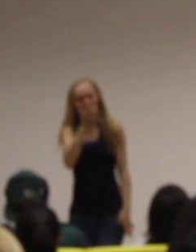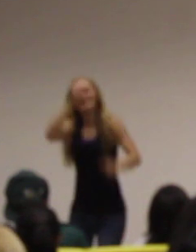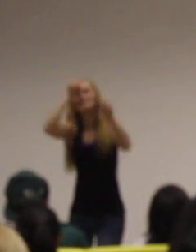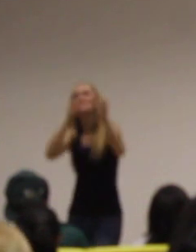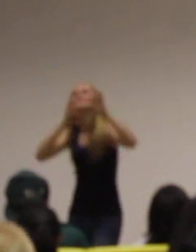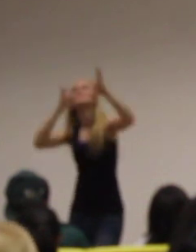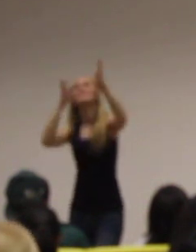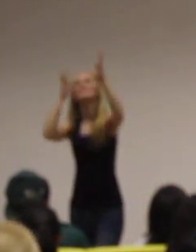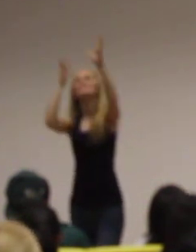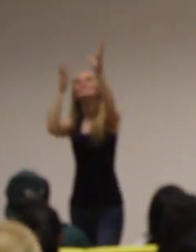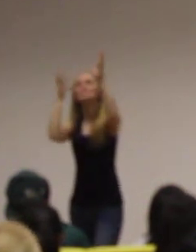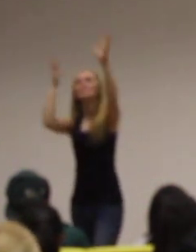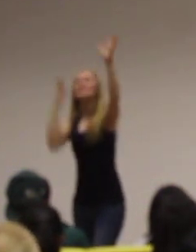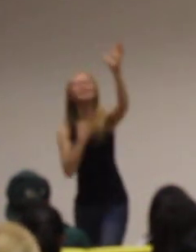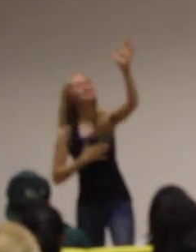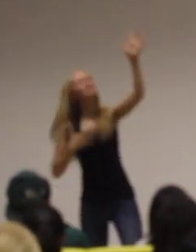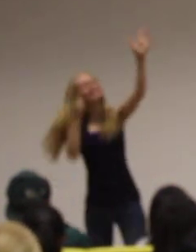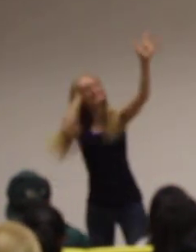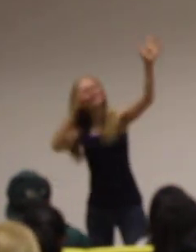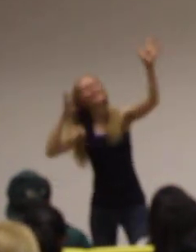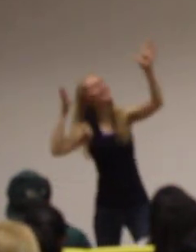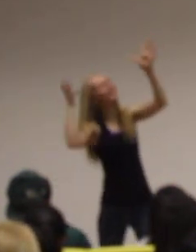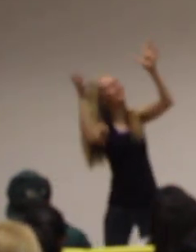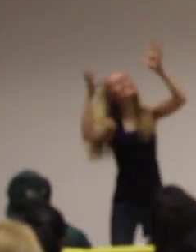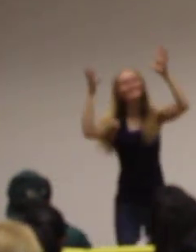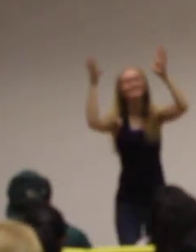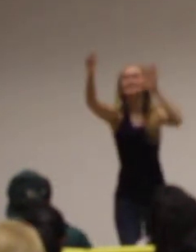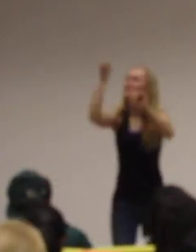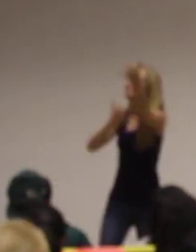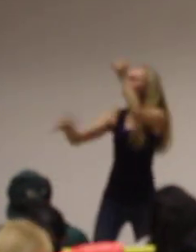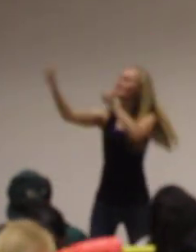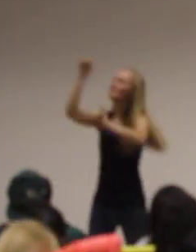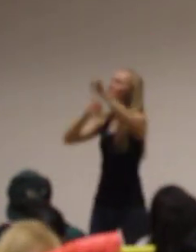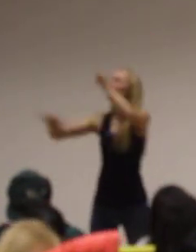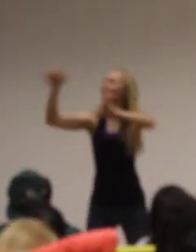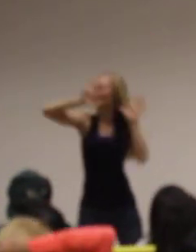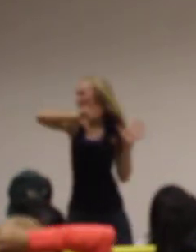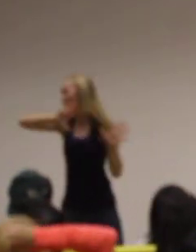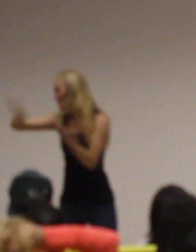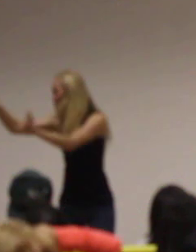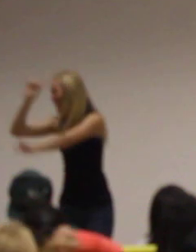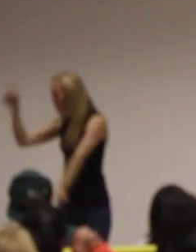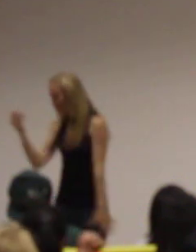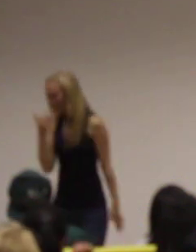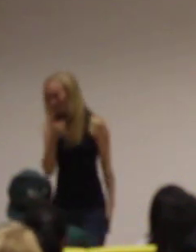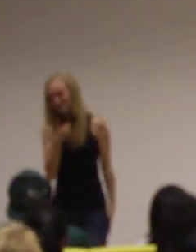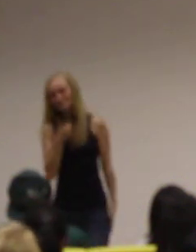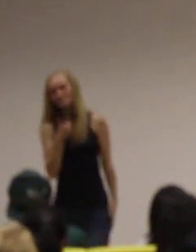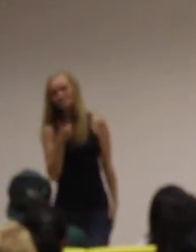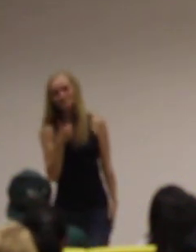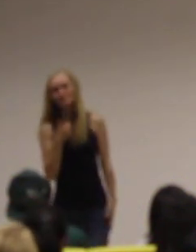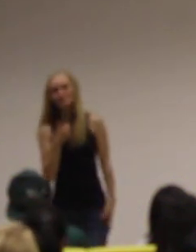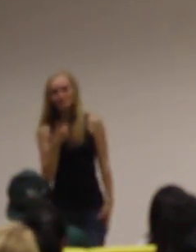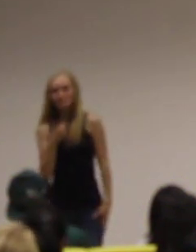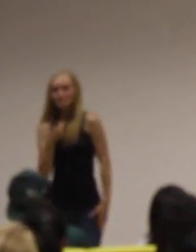Oh, Father, please hold it on your Put the bottom down for the love of the